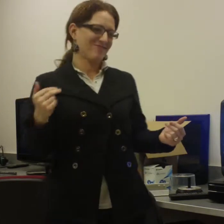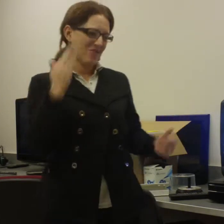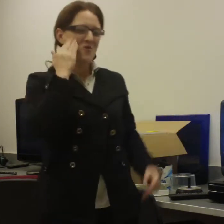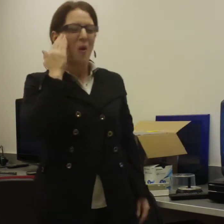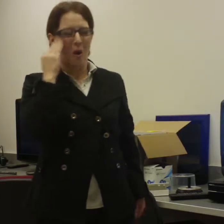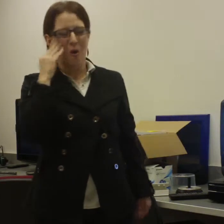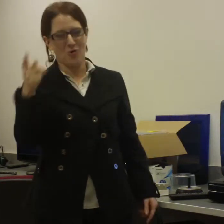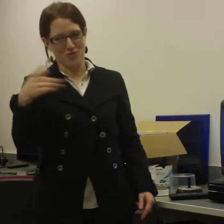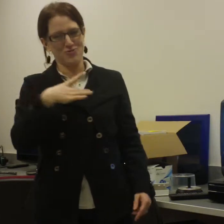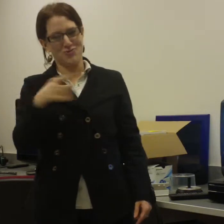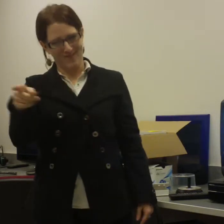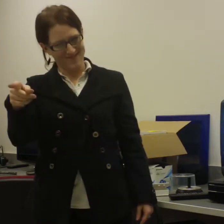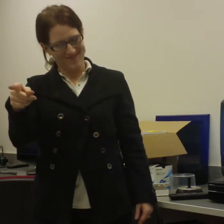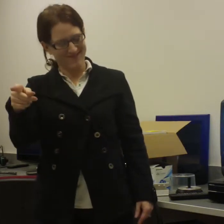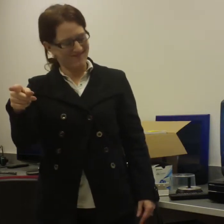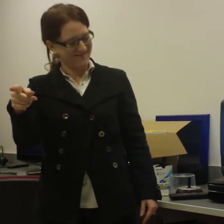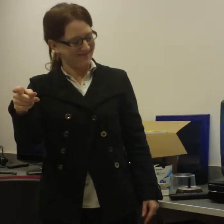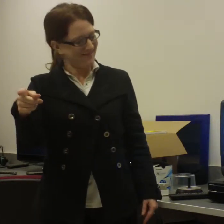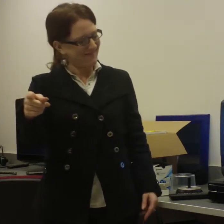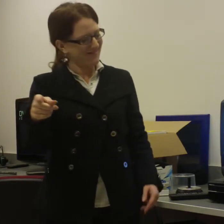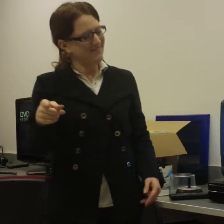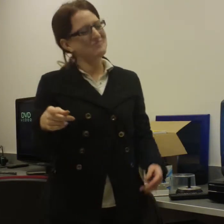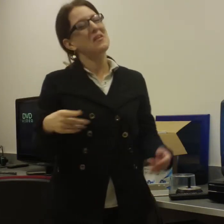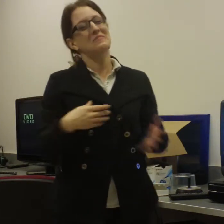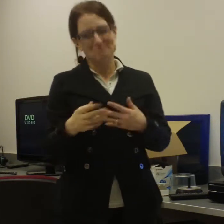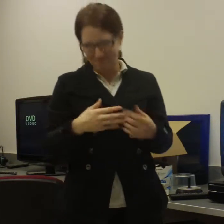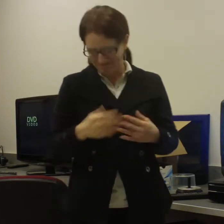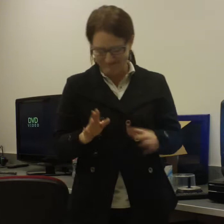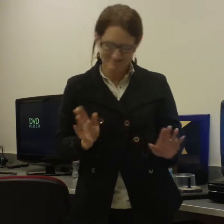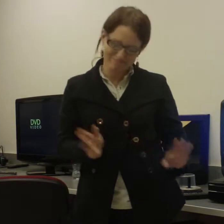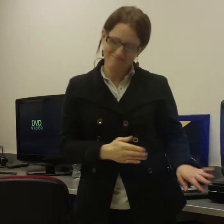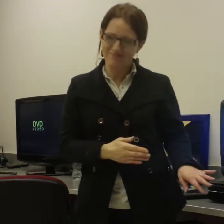yeah, all right. In any case, I'm always a big fan